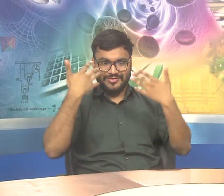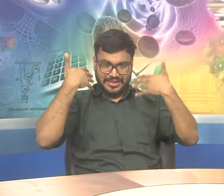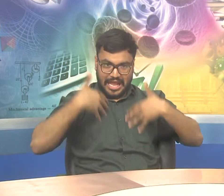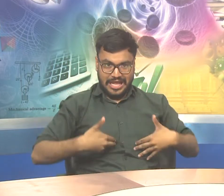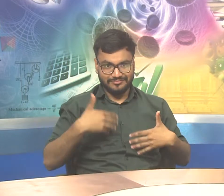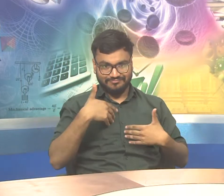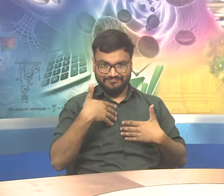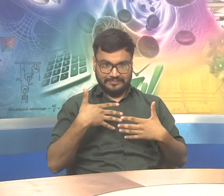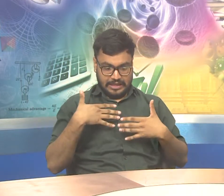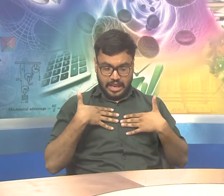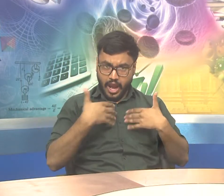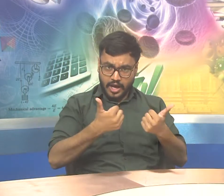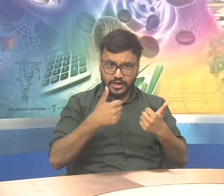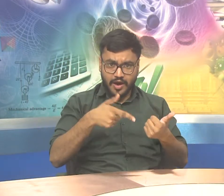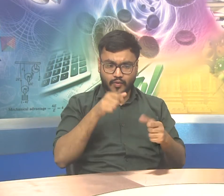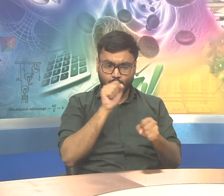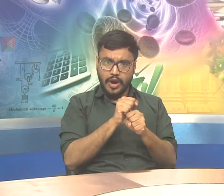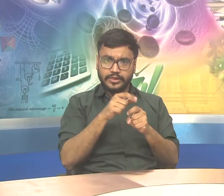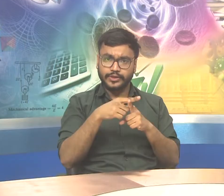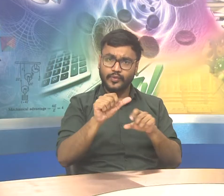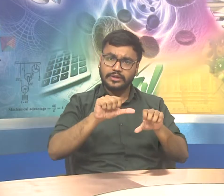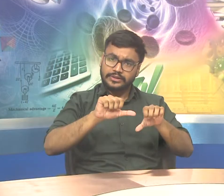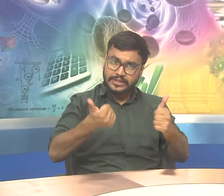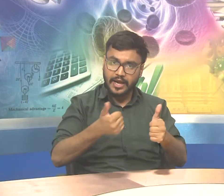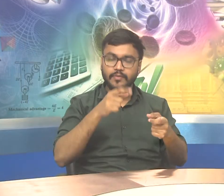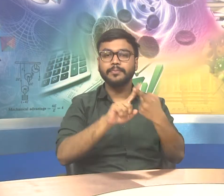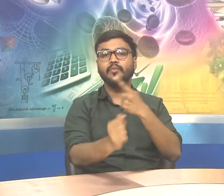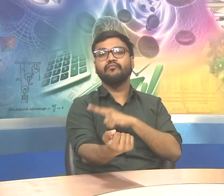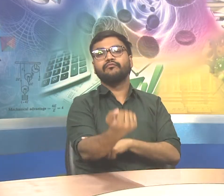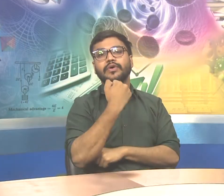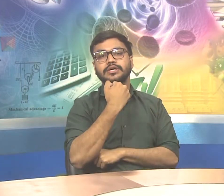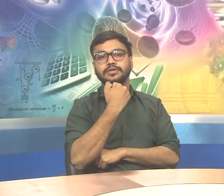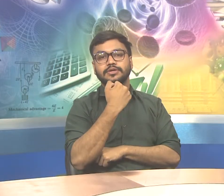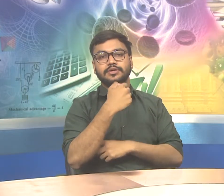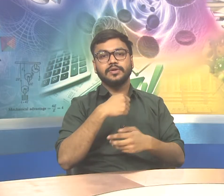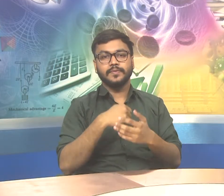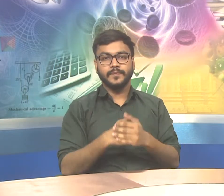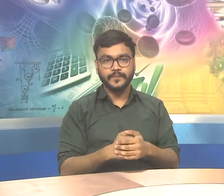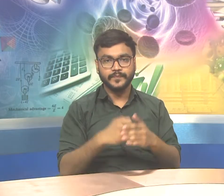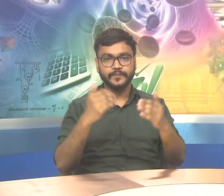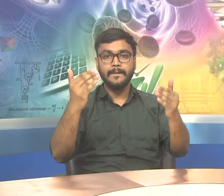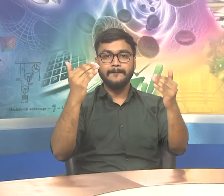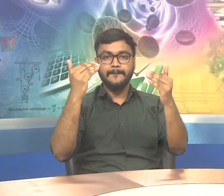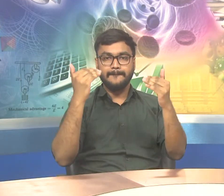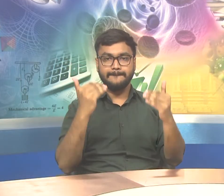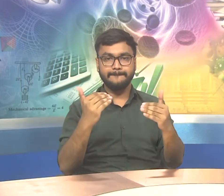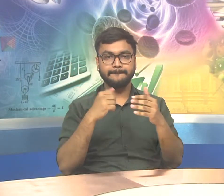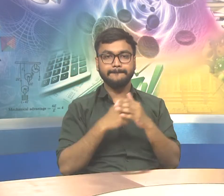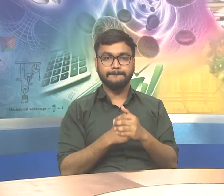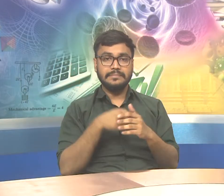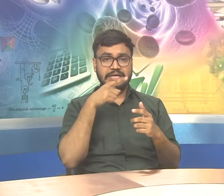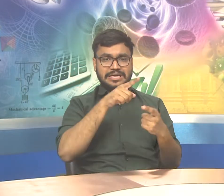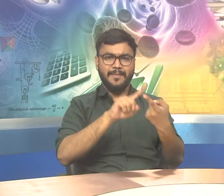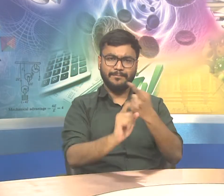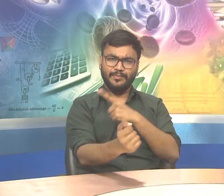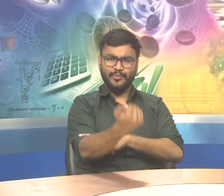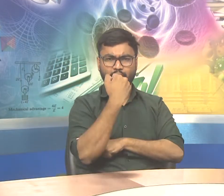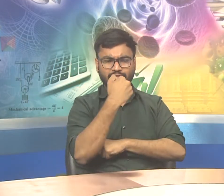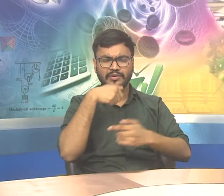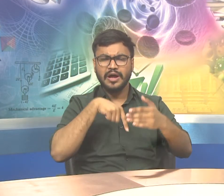We know the energy is the ability to do work. A body can do work because it